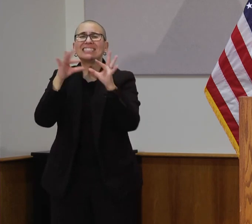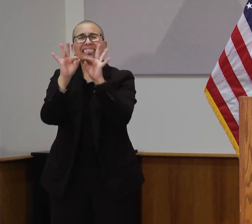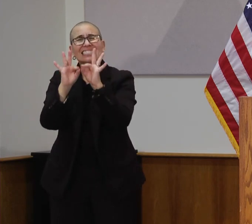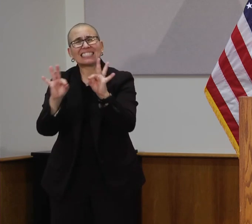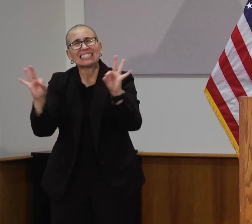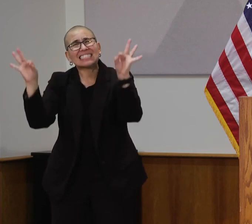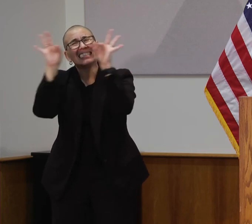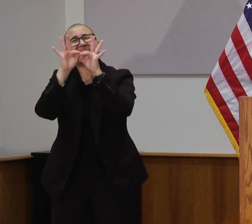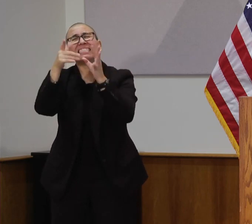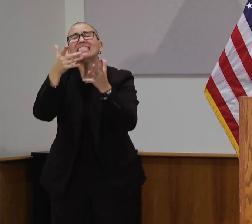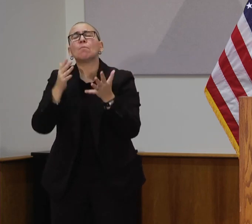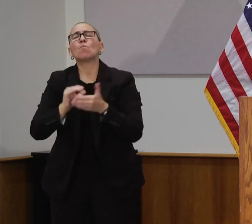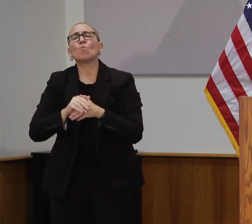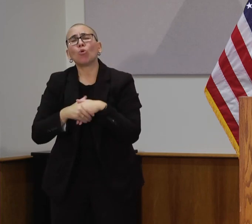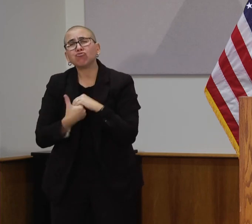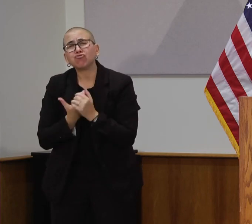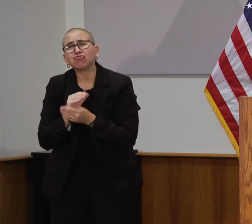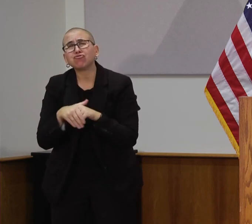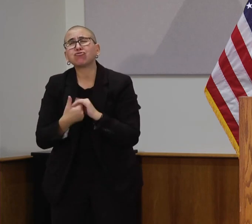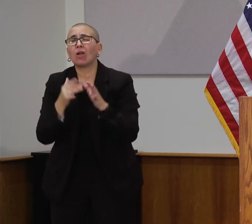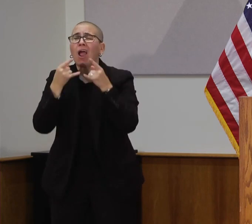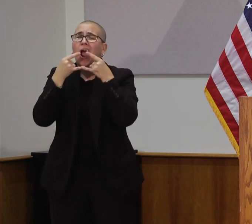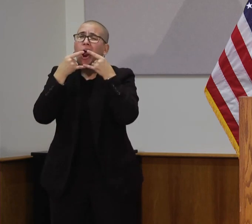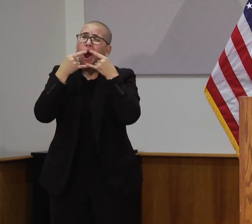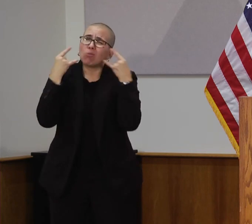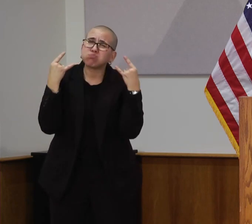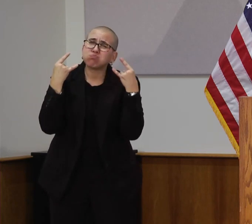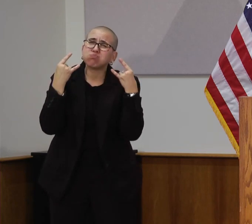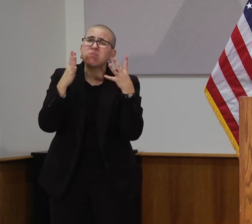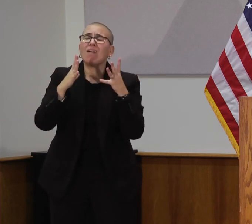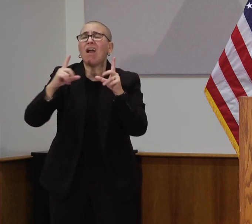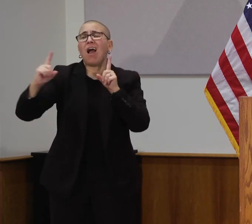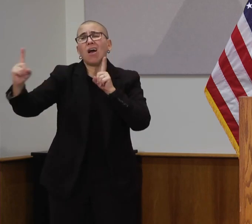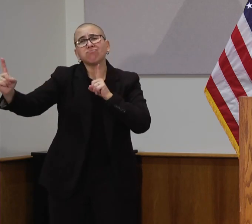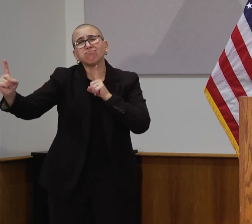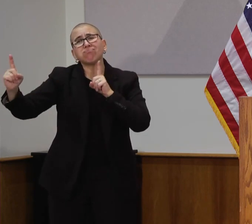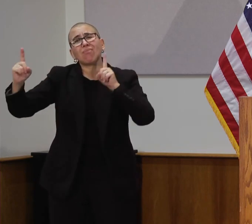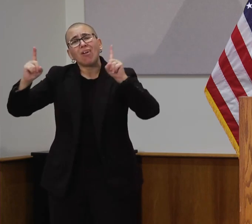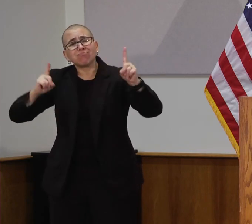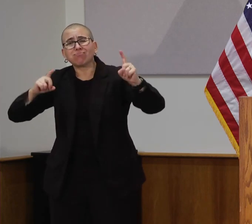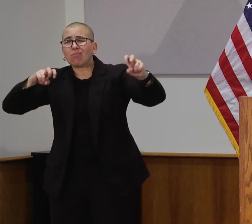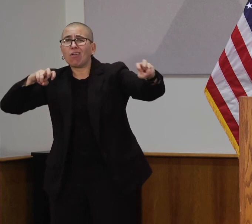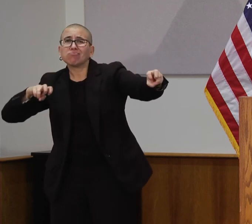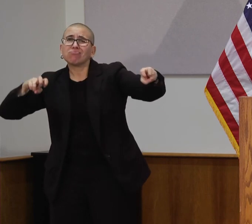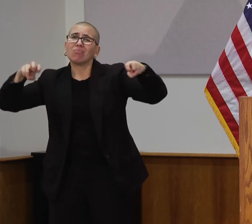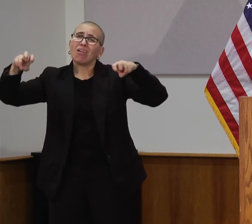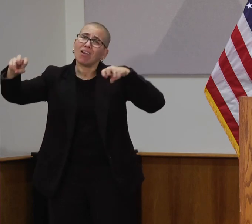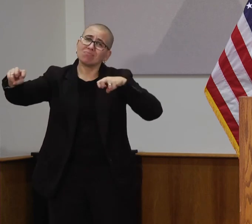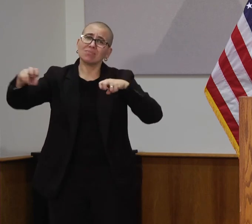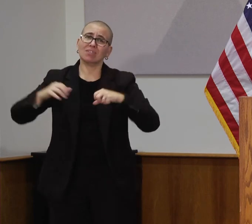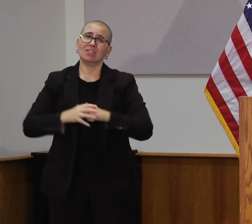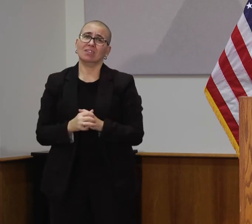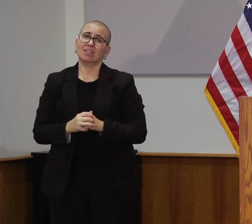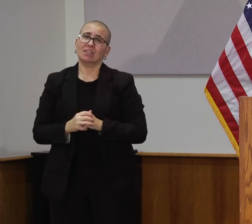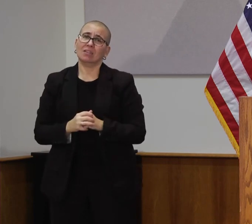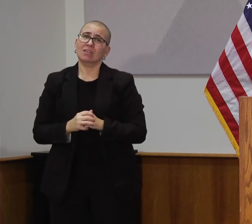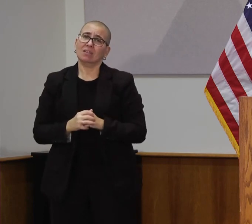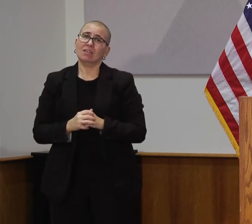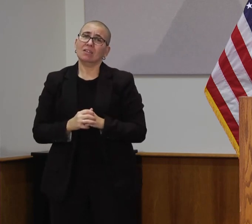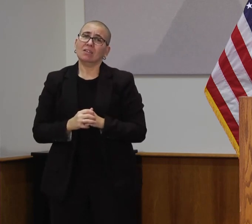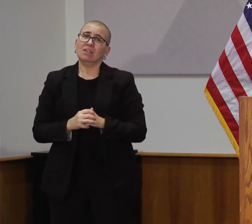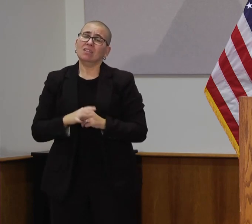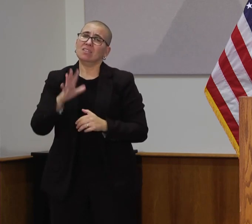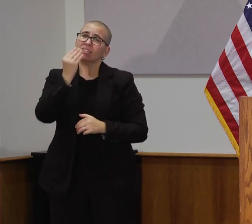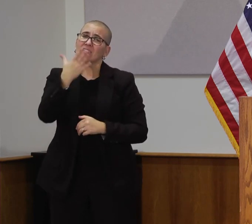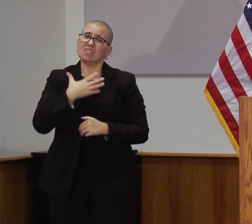washing, masking, and social distancing. My sincere condolences to those who have lost their